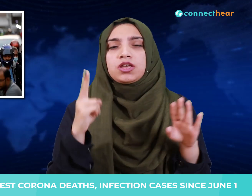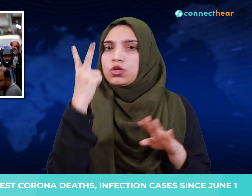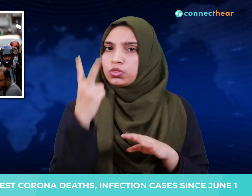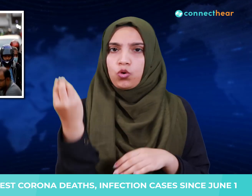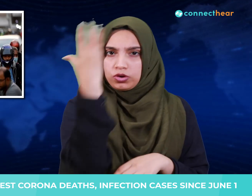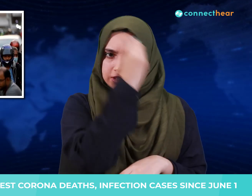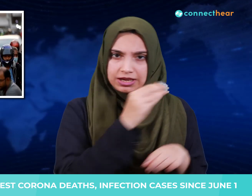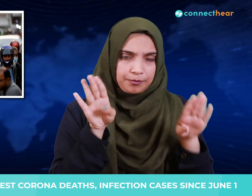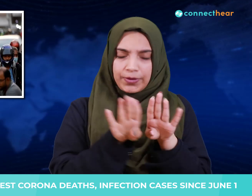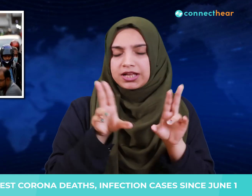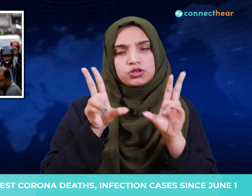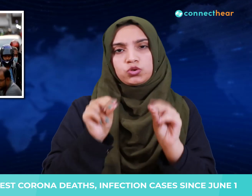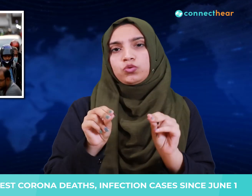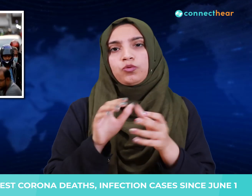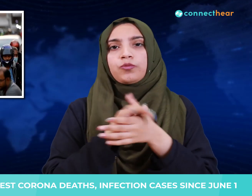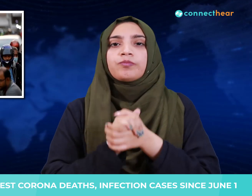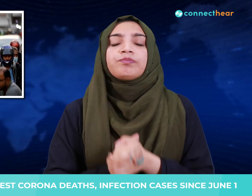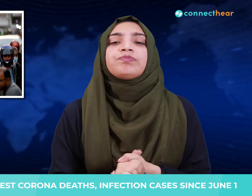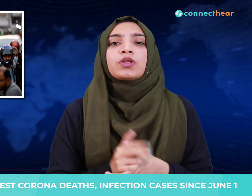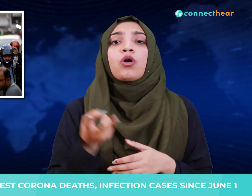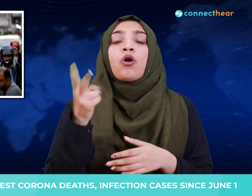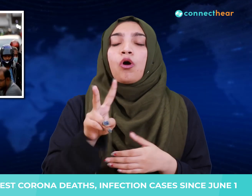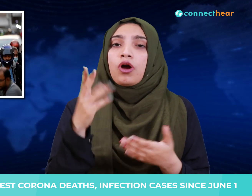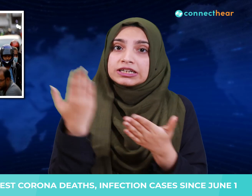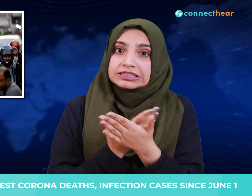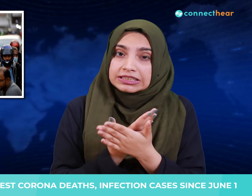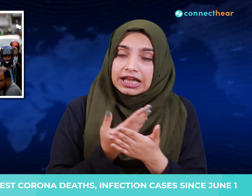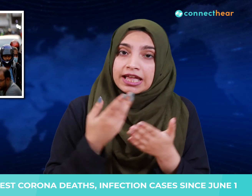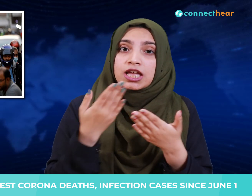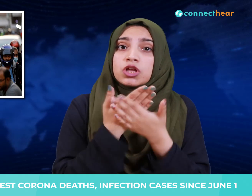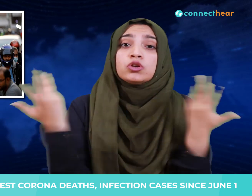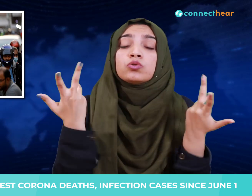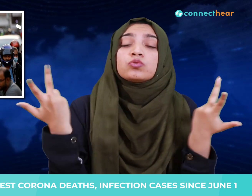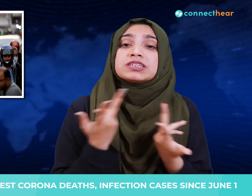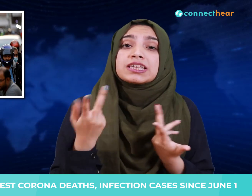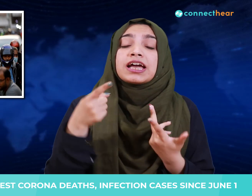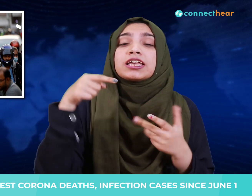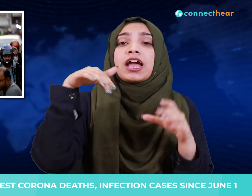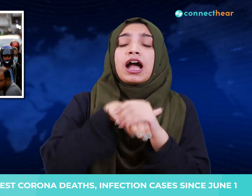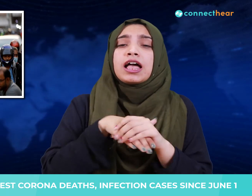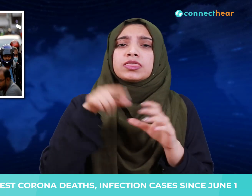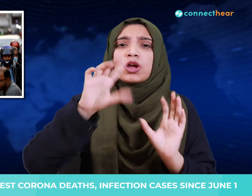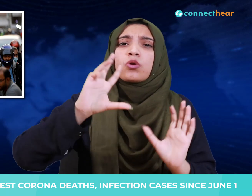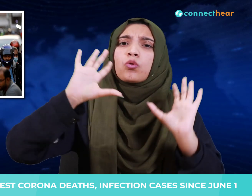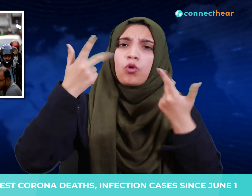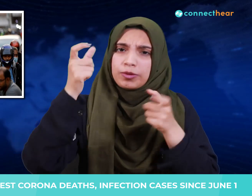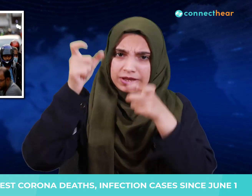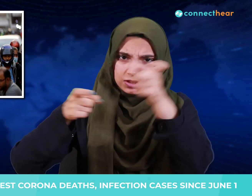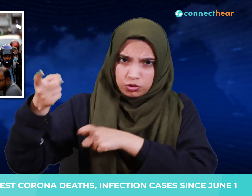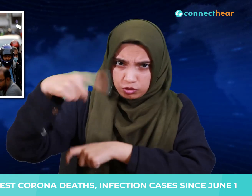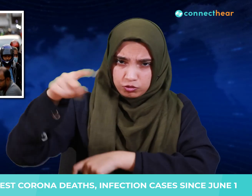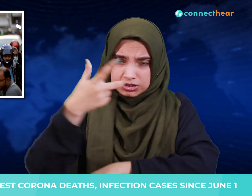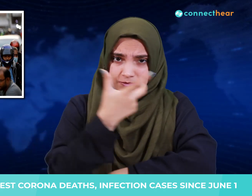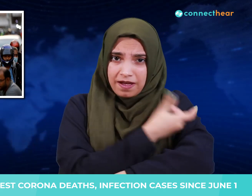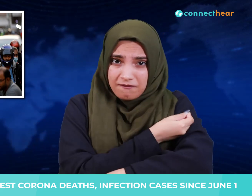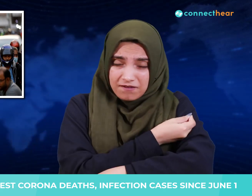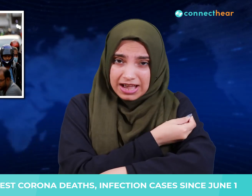Taking notice of the news of issuance of certificate without getting vaccinated at the Expo Center,